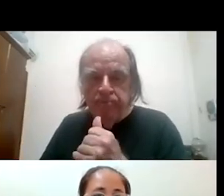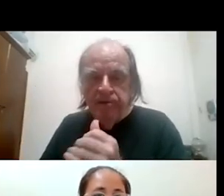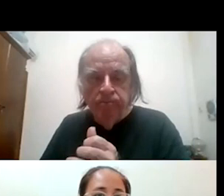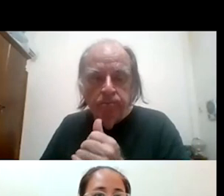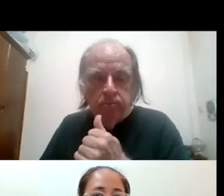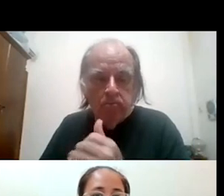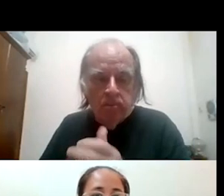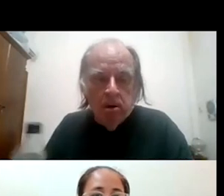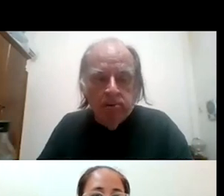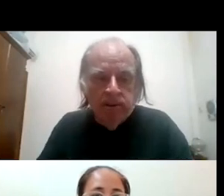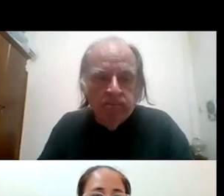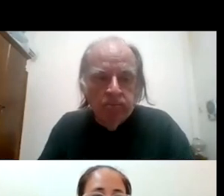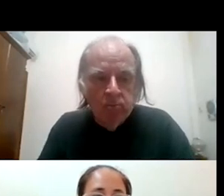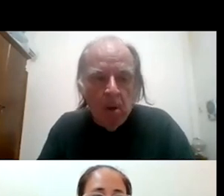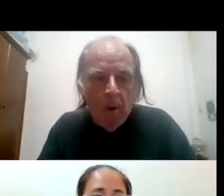So,